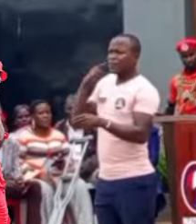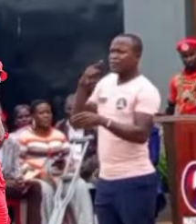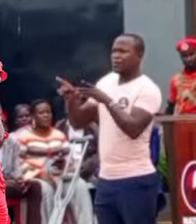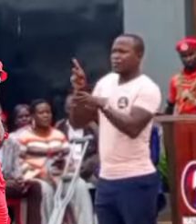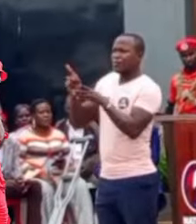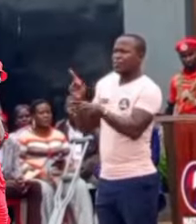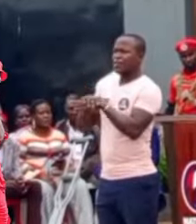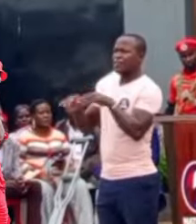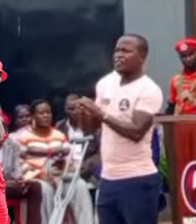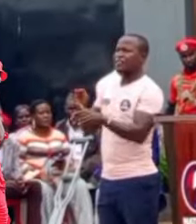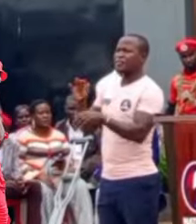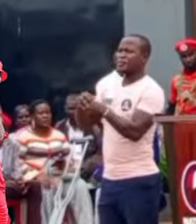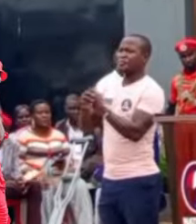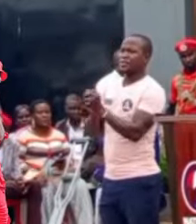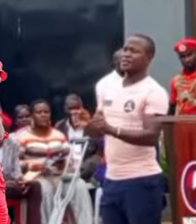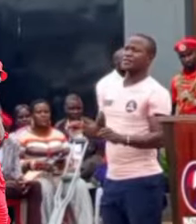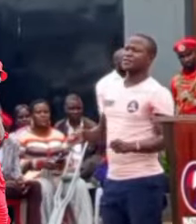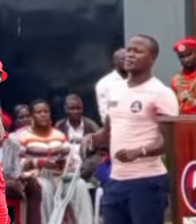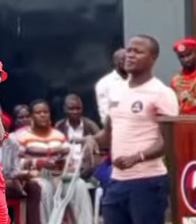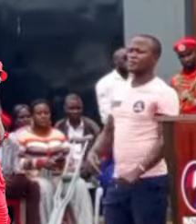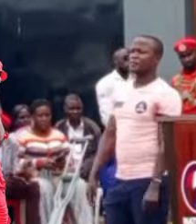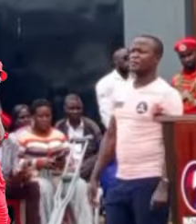commit.